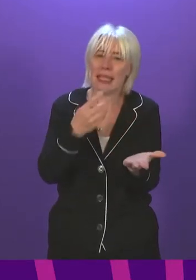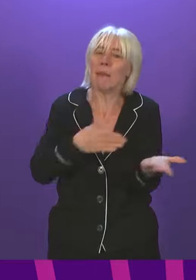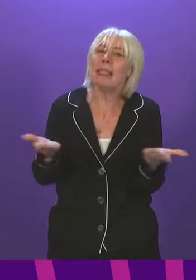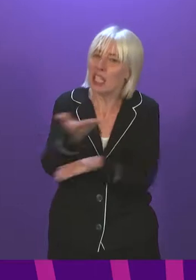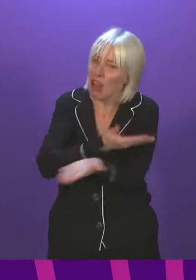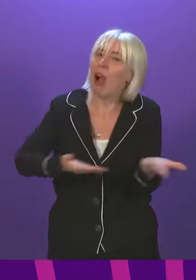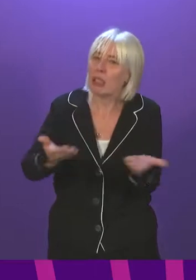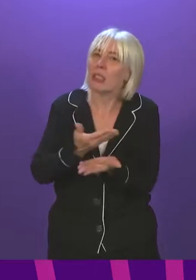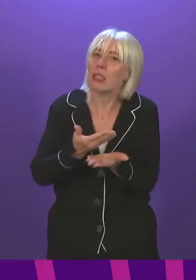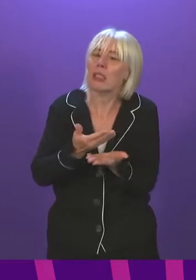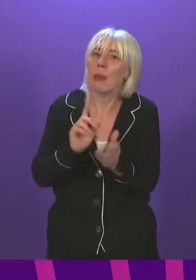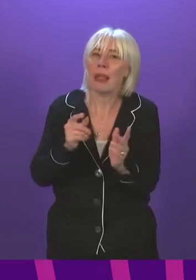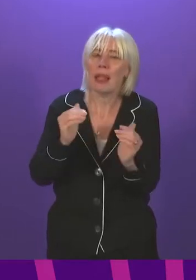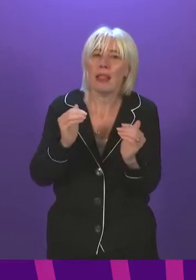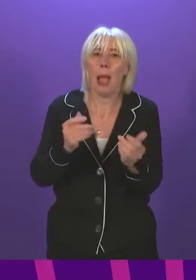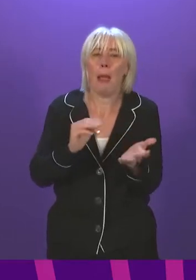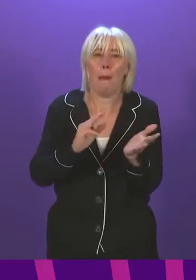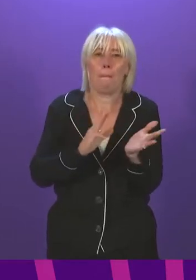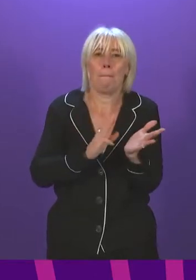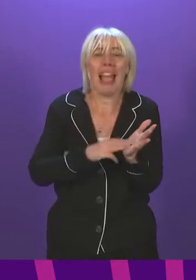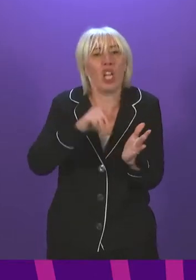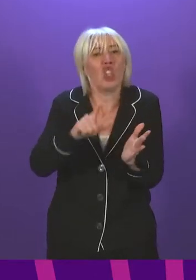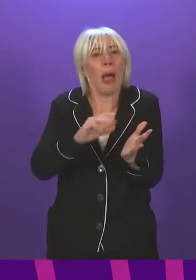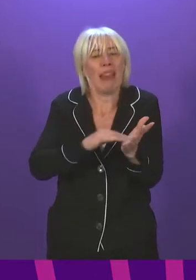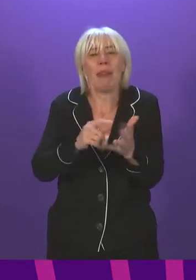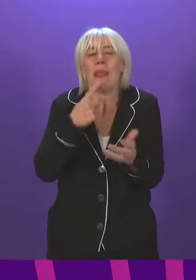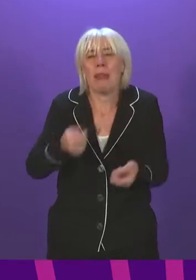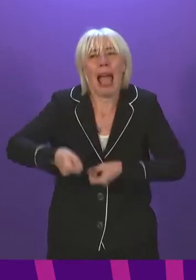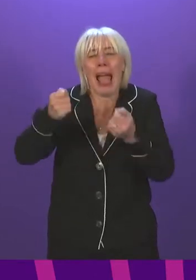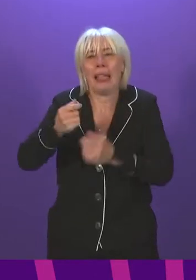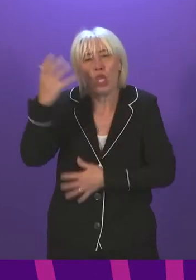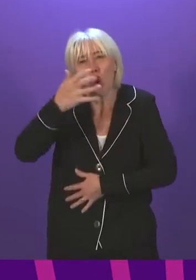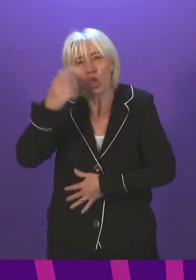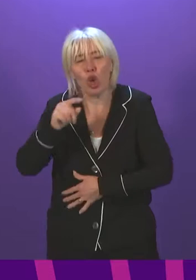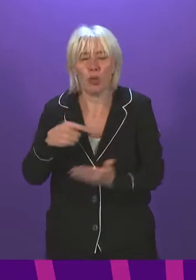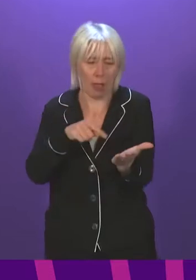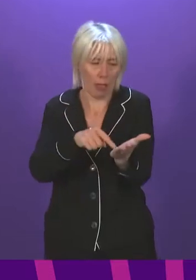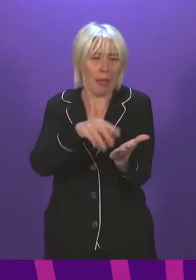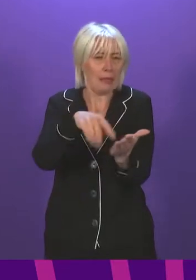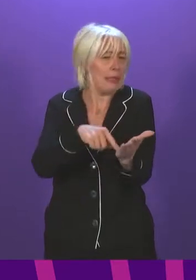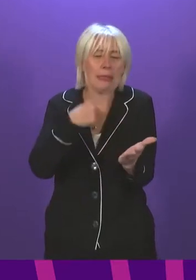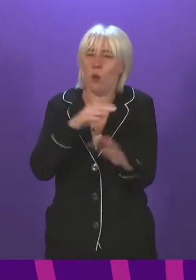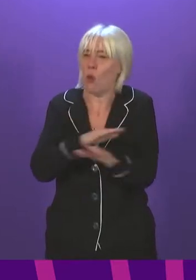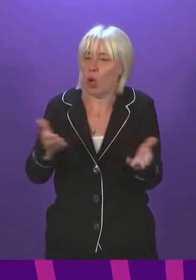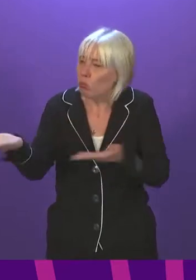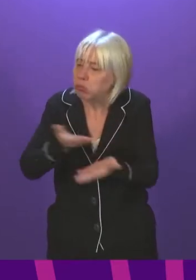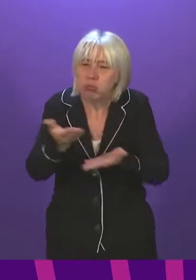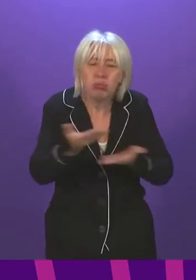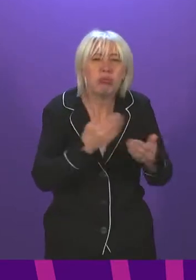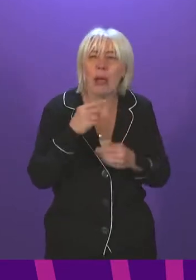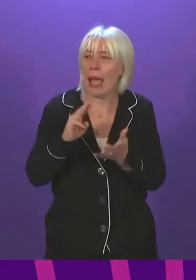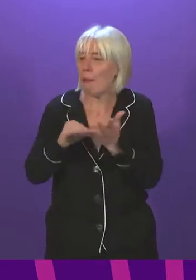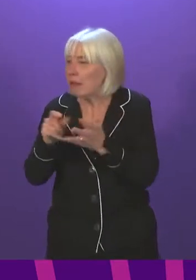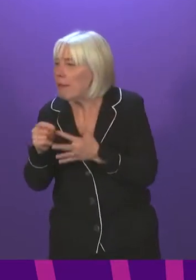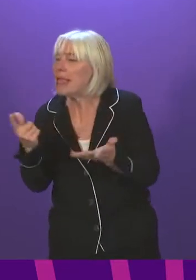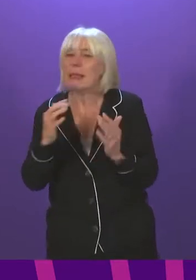highlight the concerns were raised by Maggie Chapman MSP. The minutes make no mention of consulting MSPs nor the public, and in